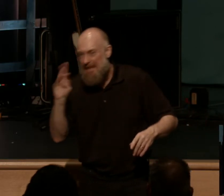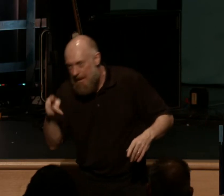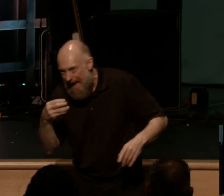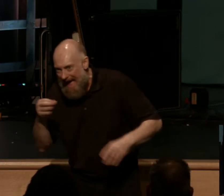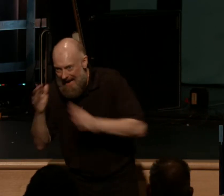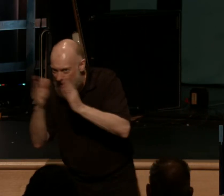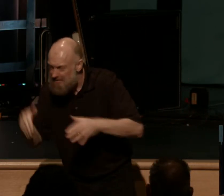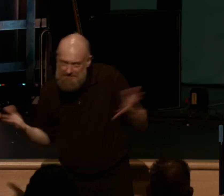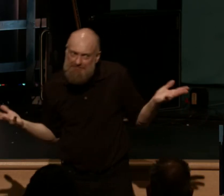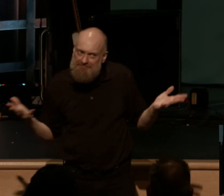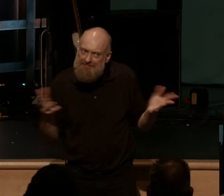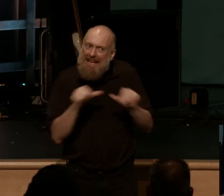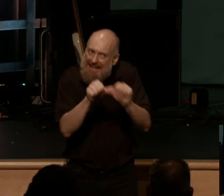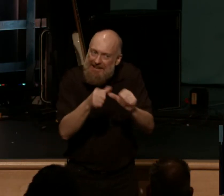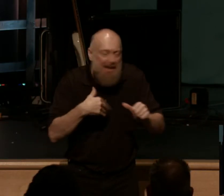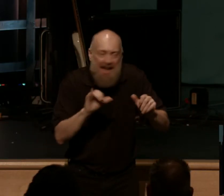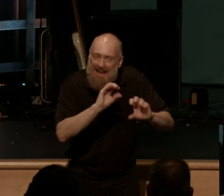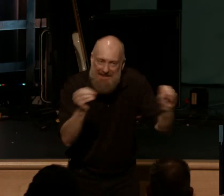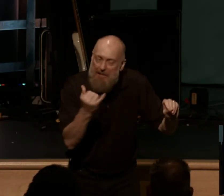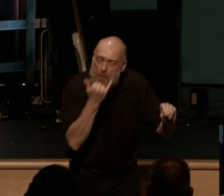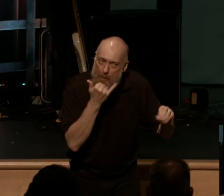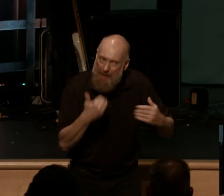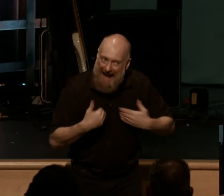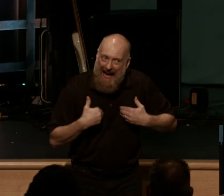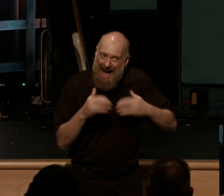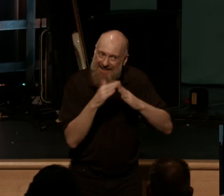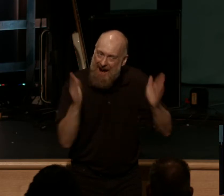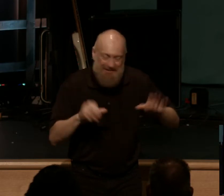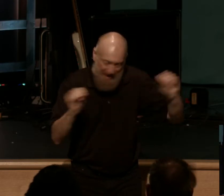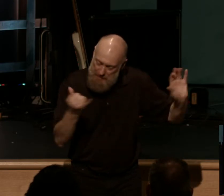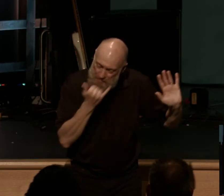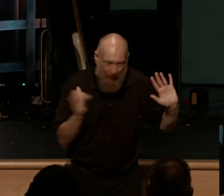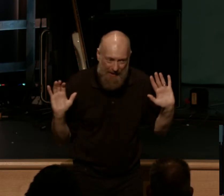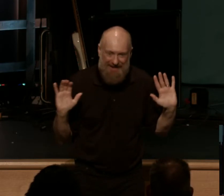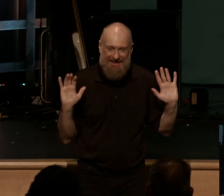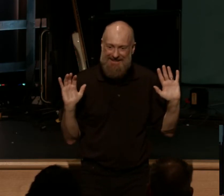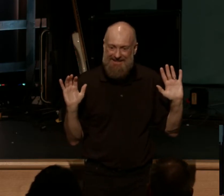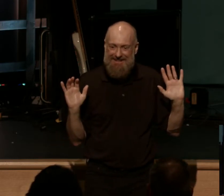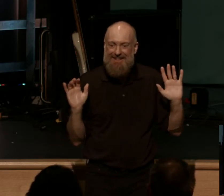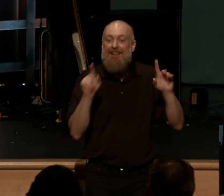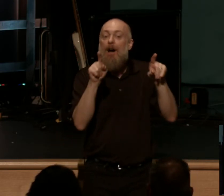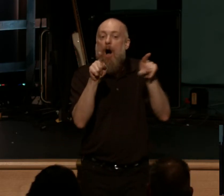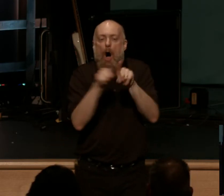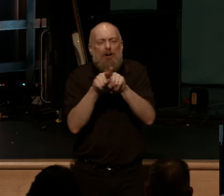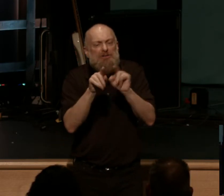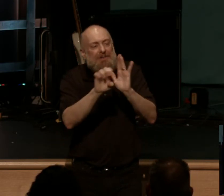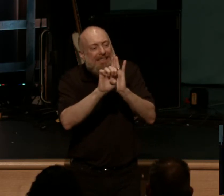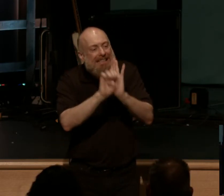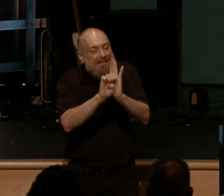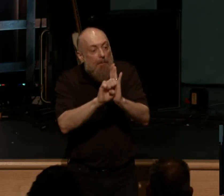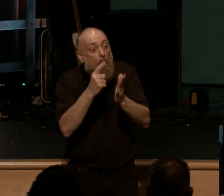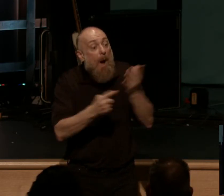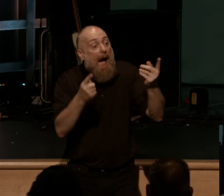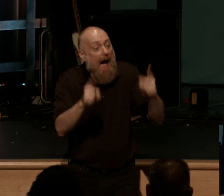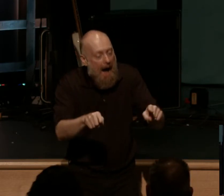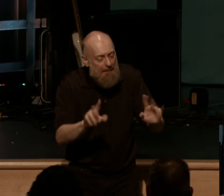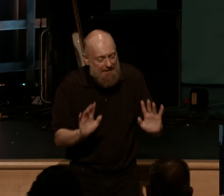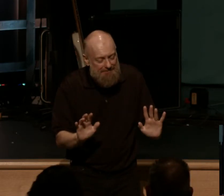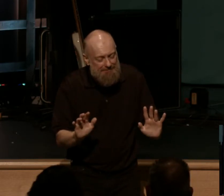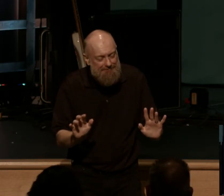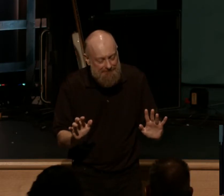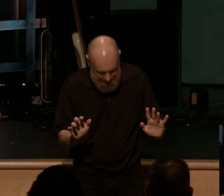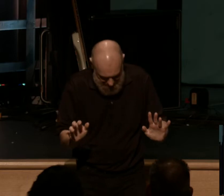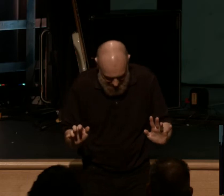They continued to have homes. It's not wrong to own a home. And we also know this too. This example of what's happening here is